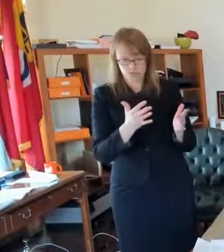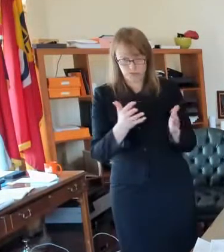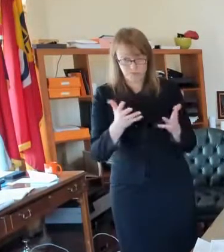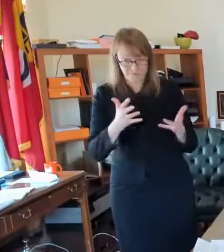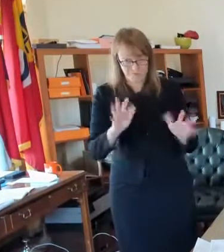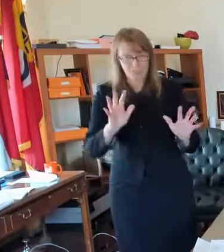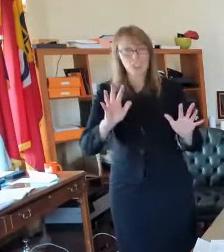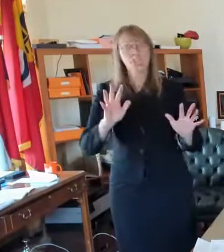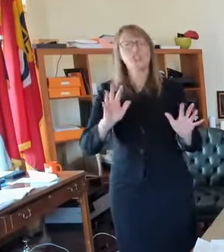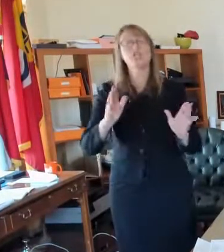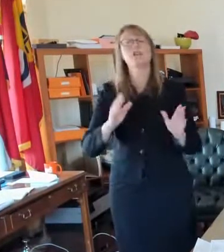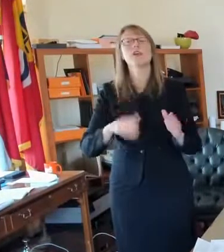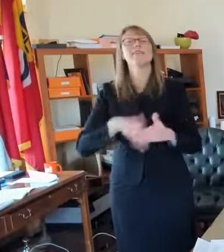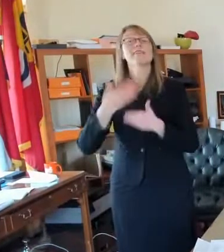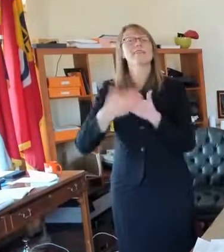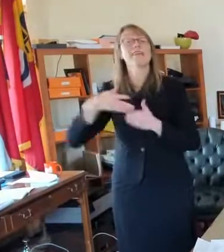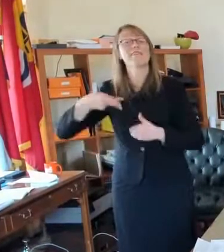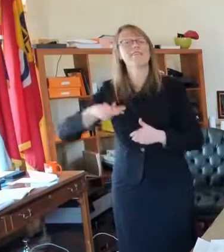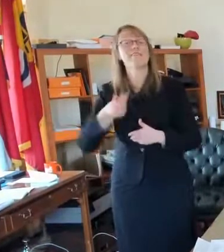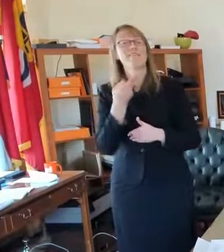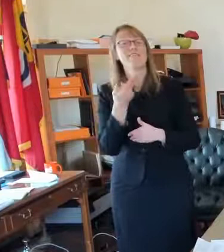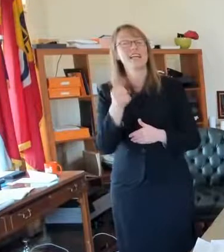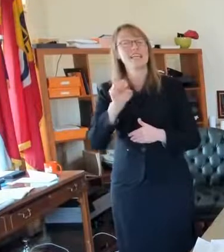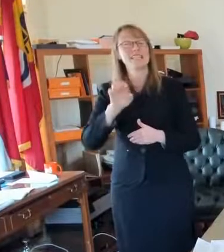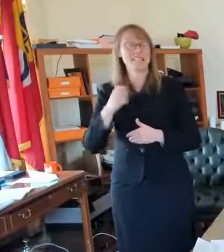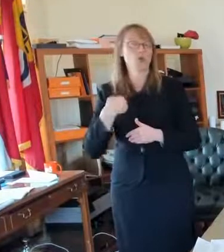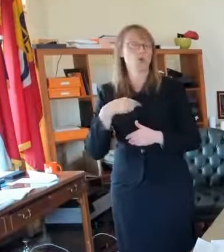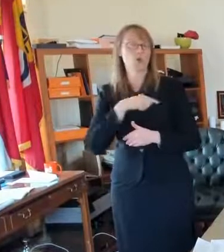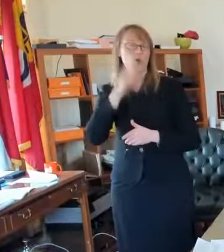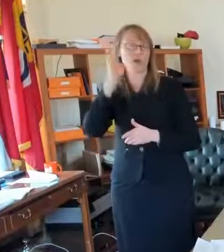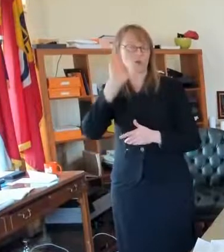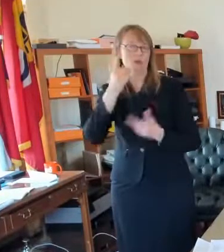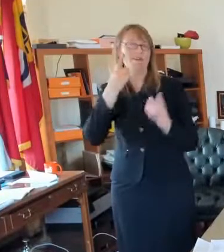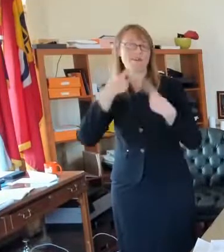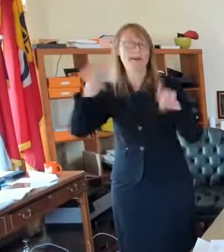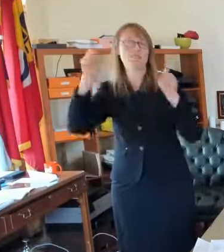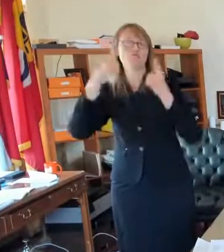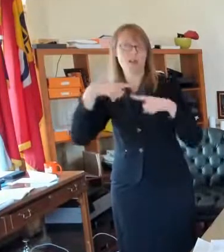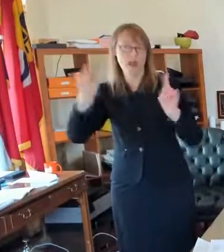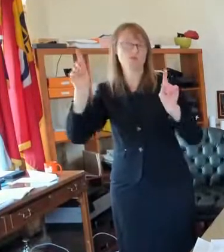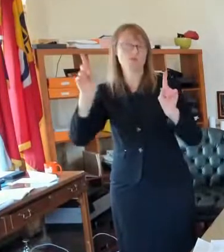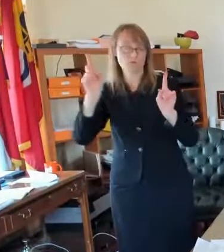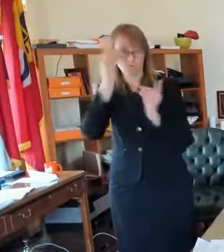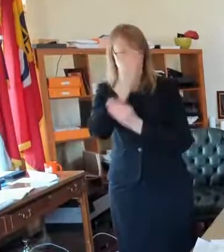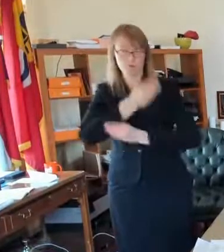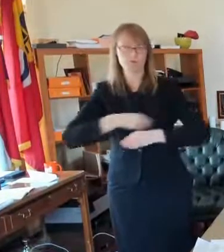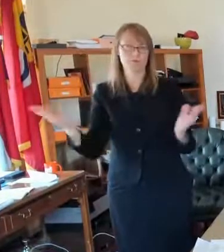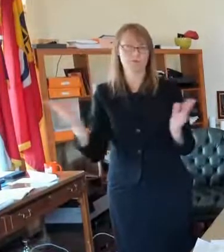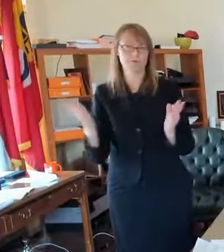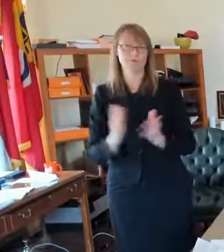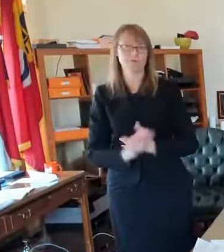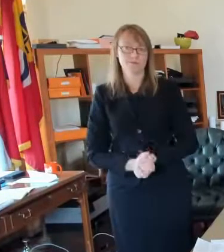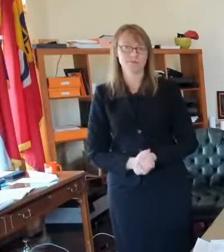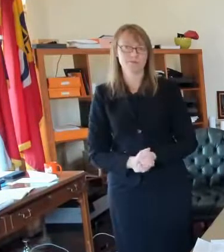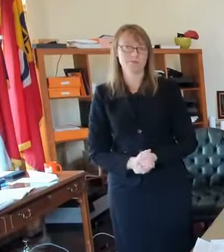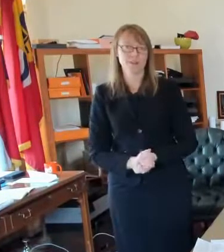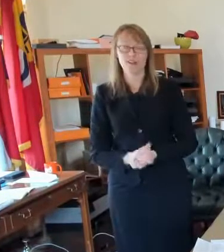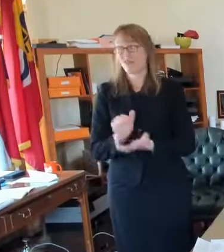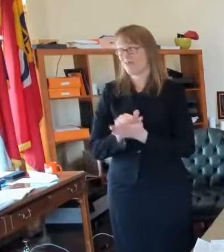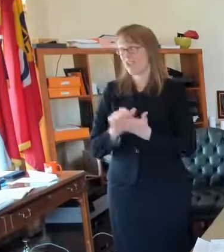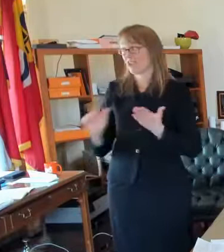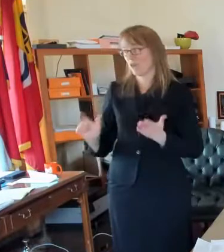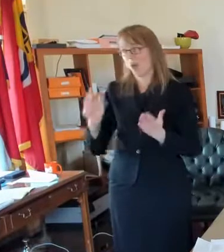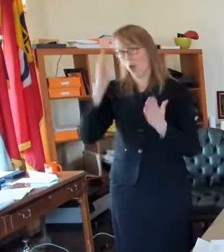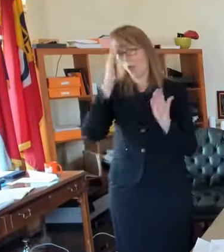be well publicized. That is it for questions today, Mayor. That's it. I know that we all want this vaccine and we want